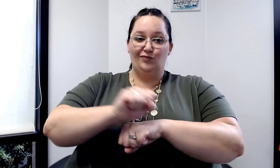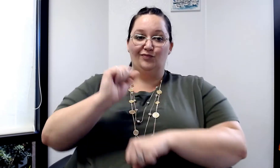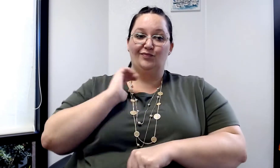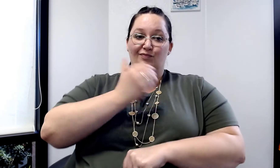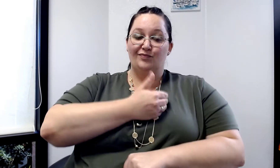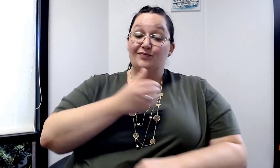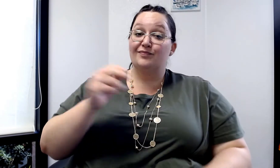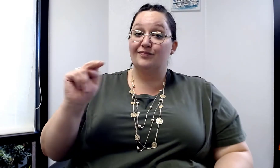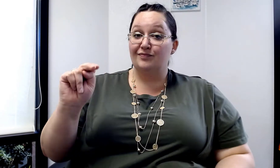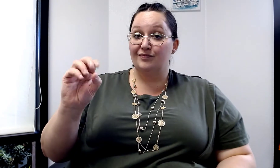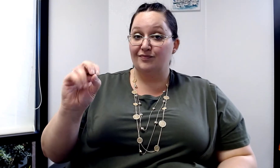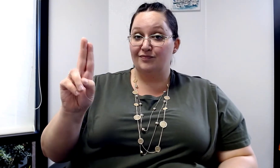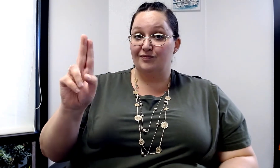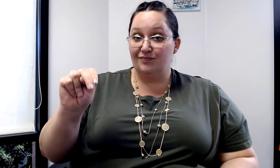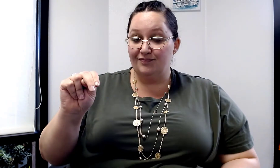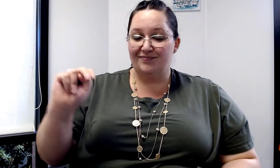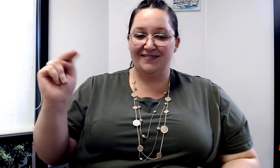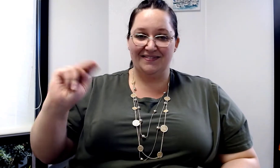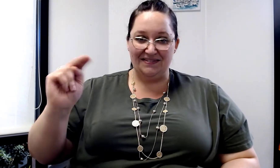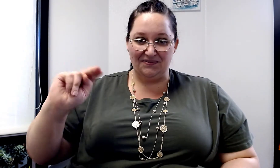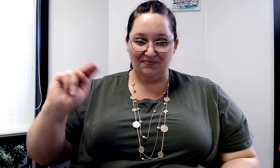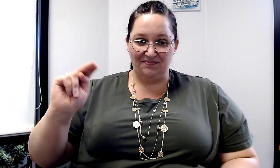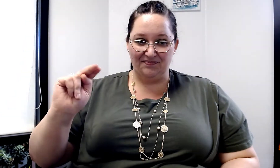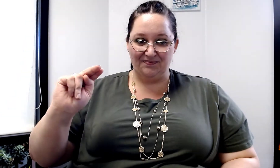I'd like us to work on our nouns.